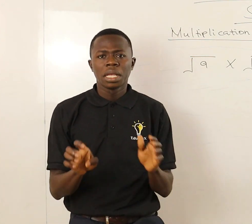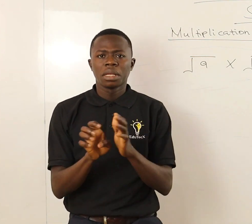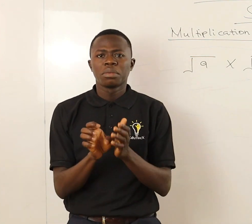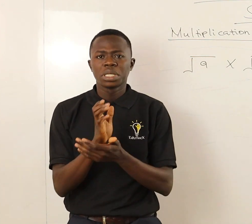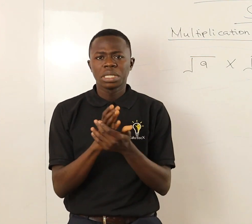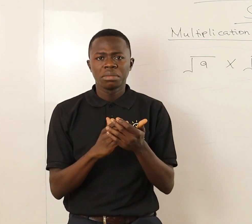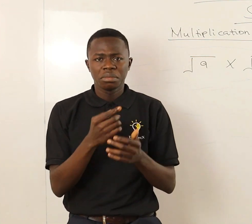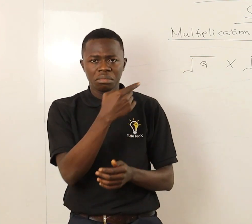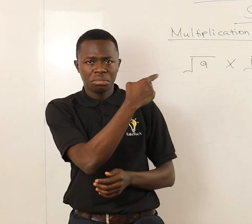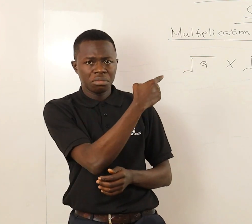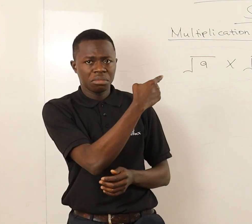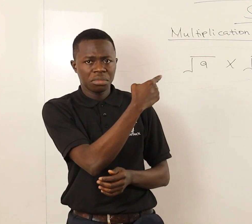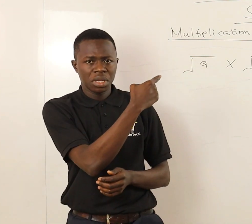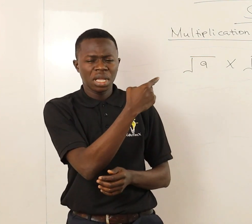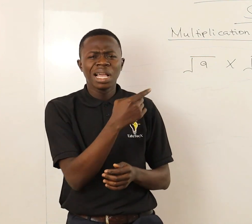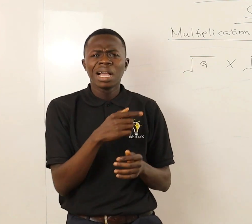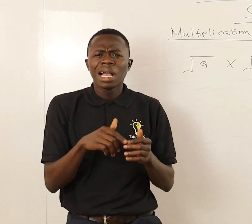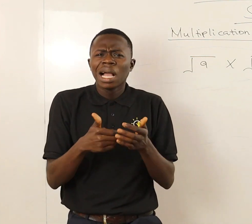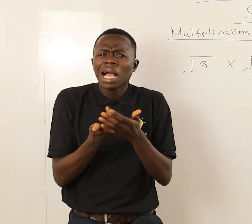How do you solve such a question?